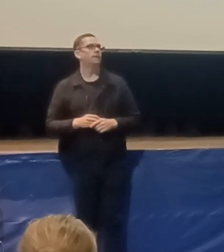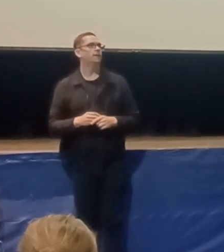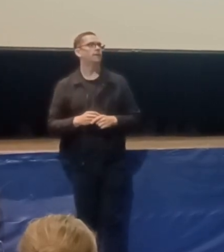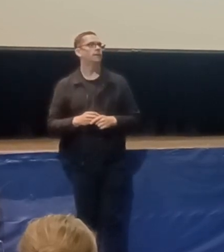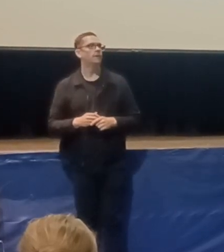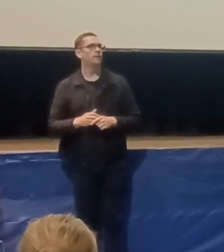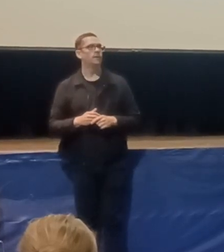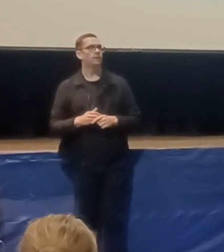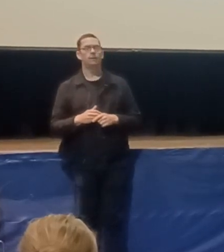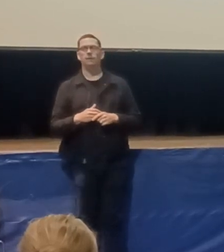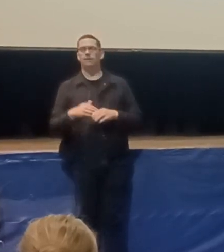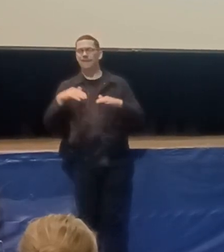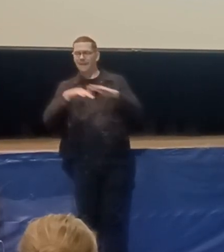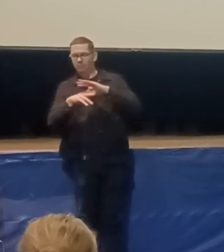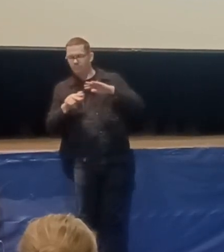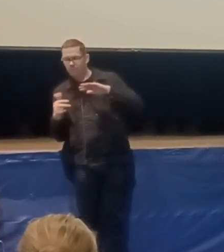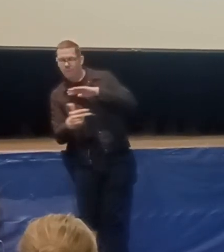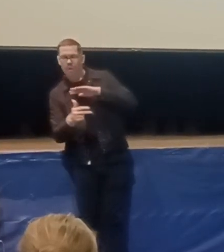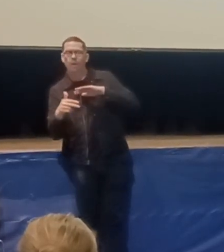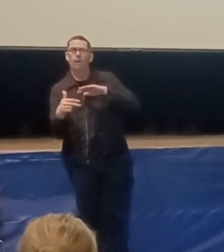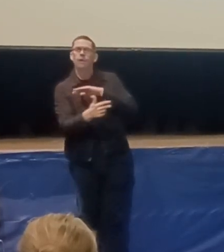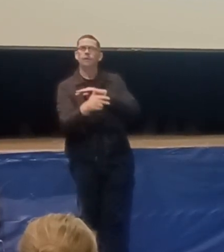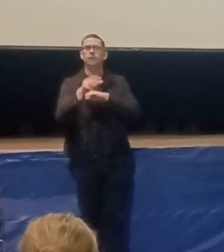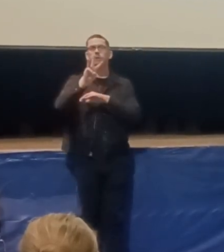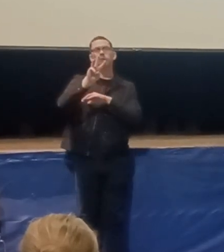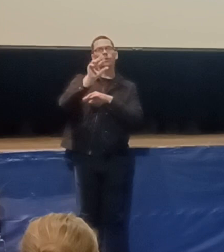Entryways are on Washington Street.